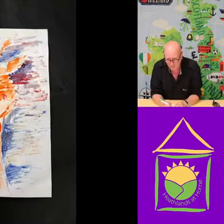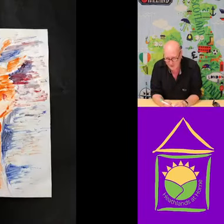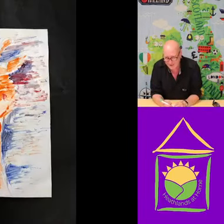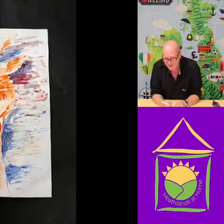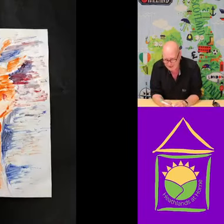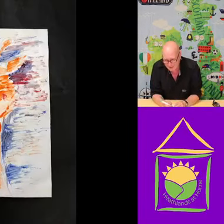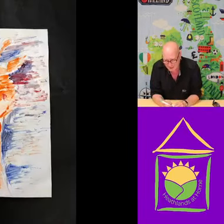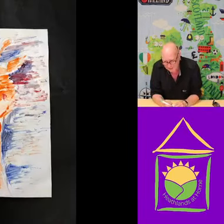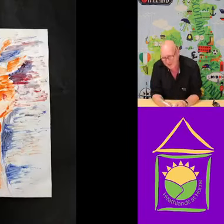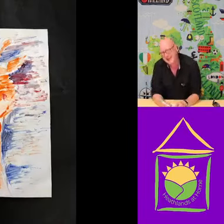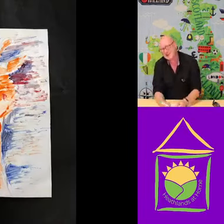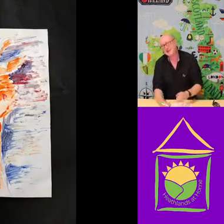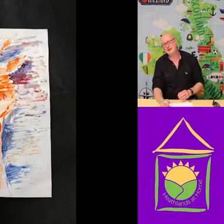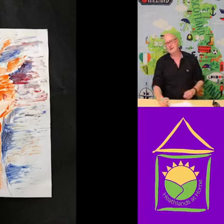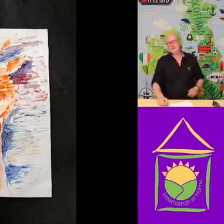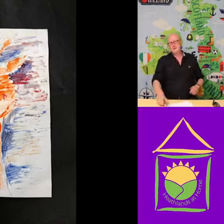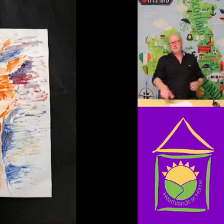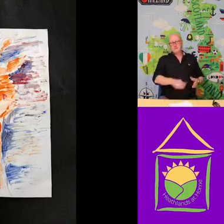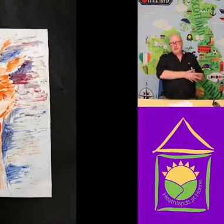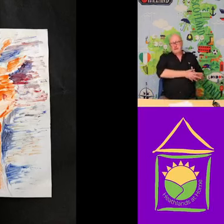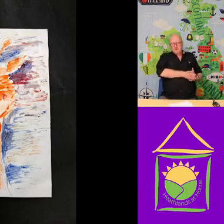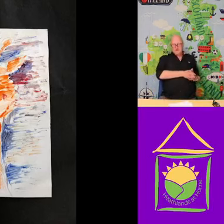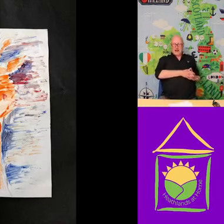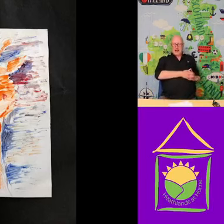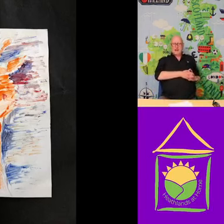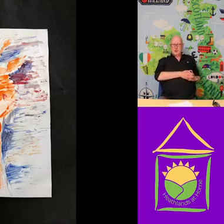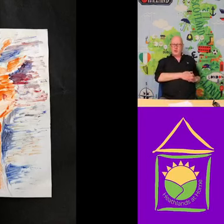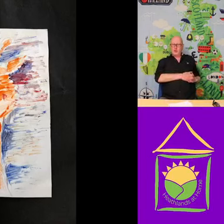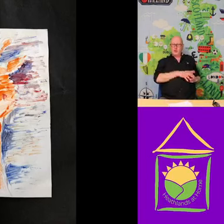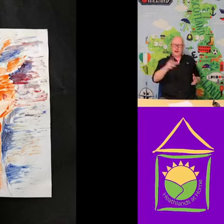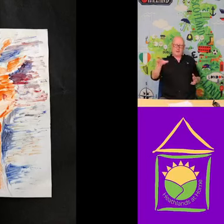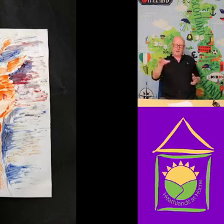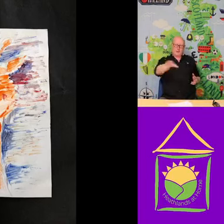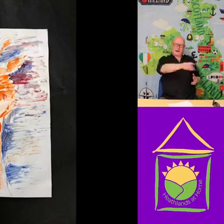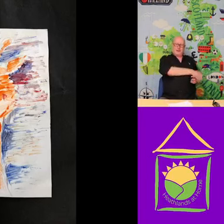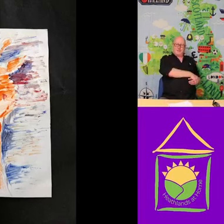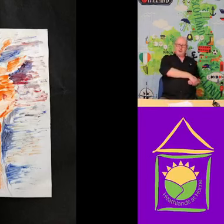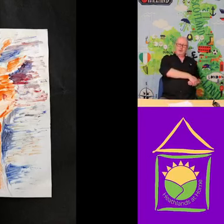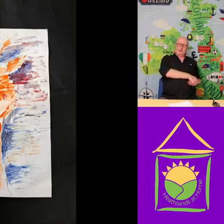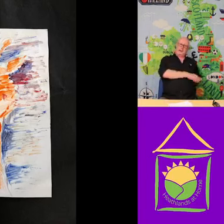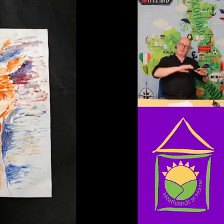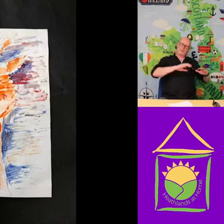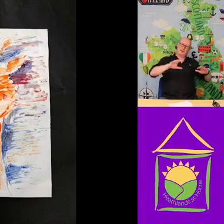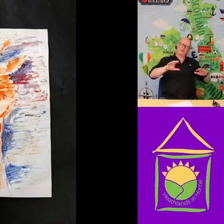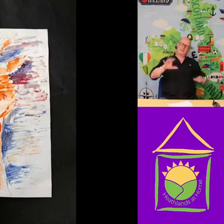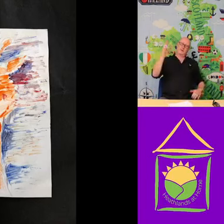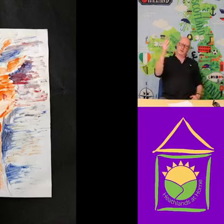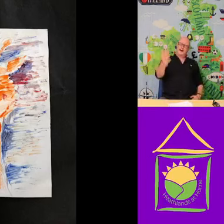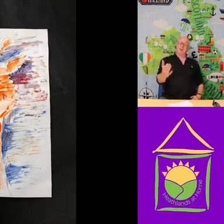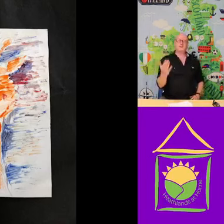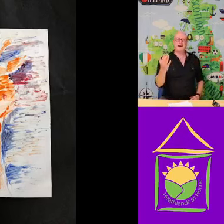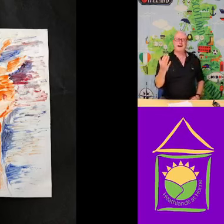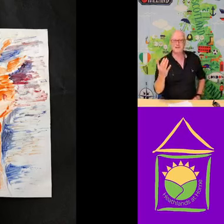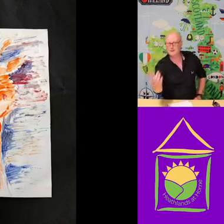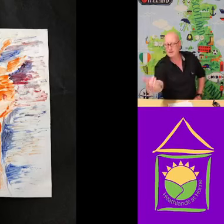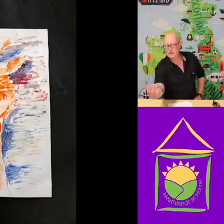that. Look at that. I absolutely adore this painting. Do you know what I like most about that? I like the background and the fact that, if you